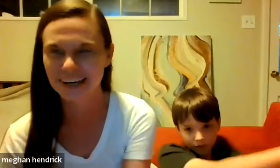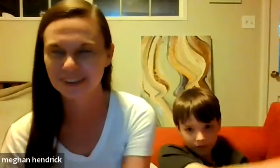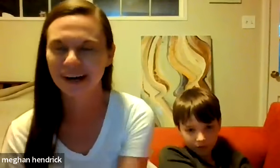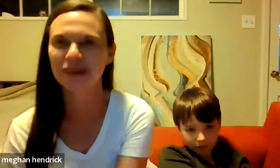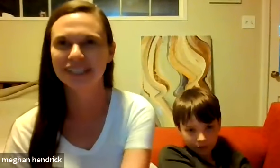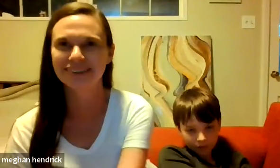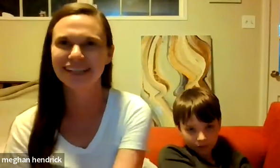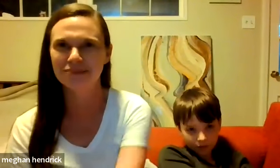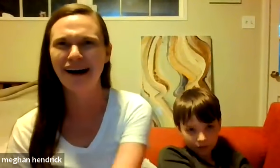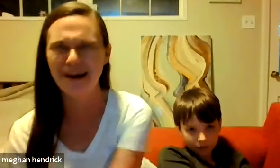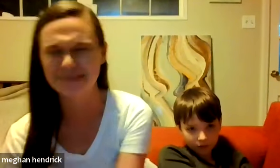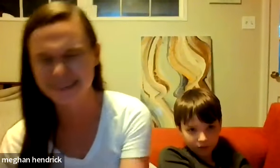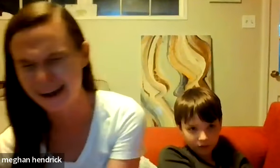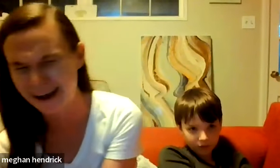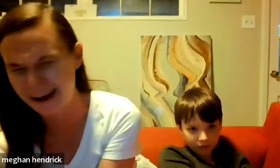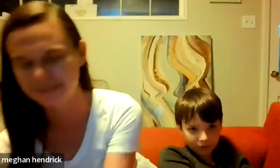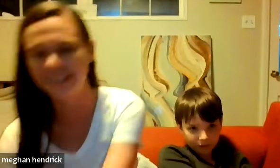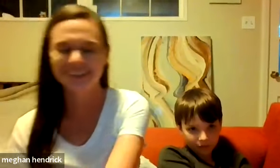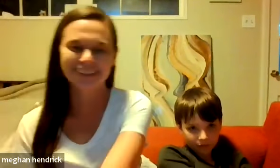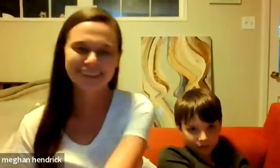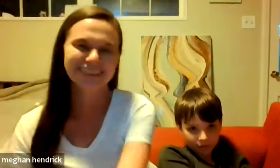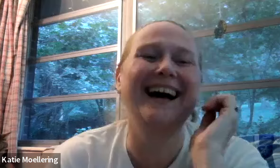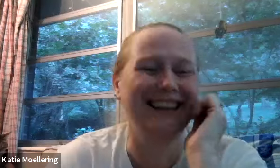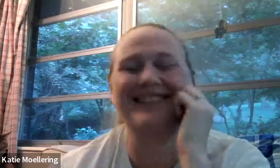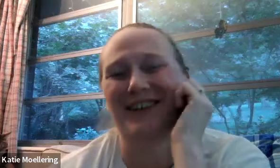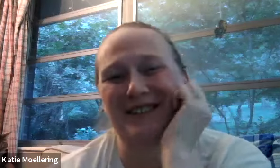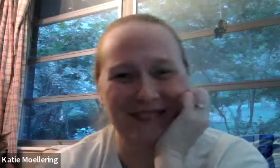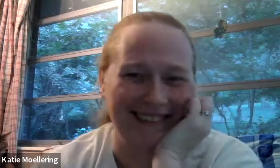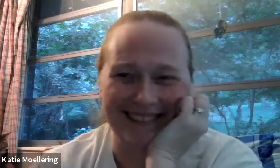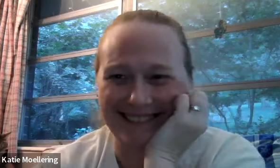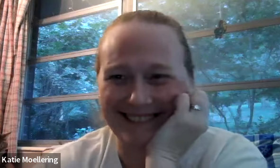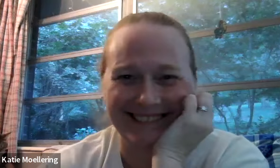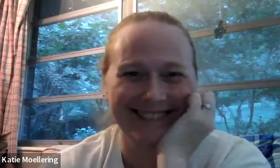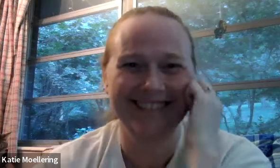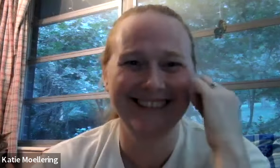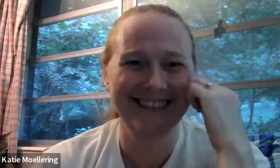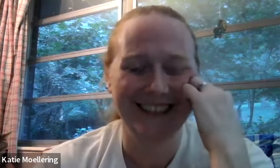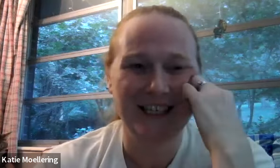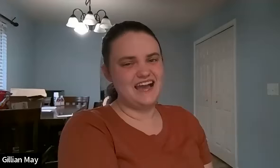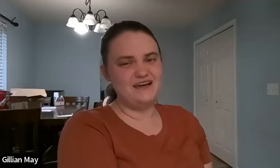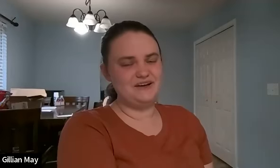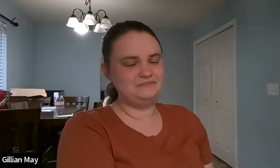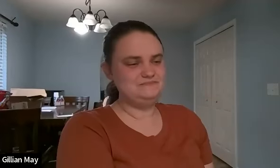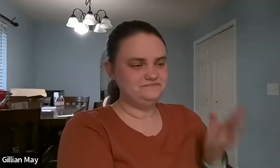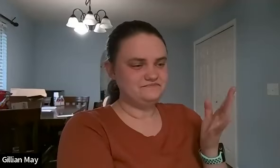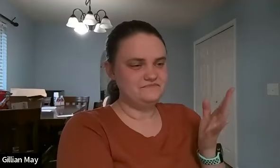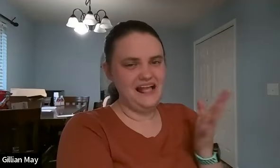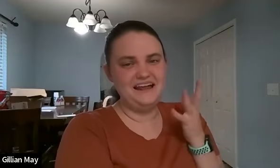ASL club, and he was like, Mom, stop. That's awesome. Oh, see, and I